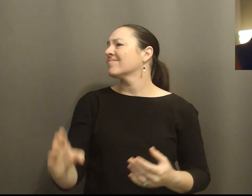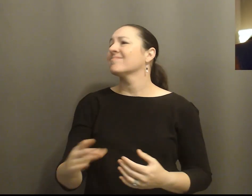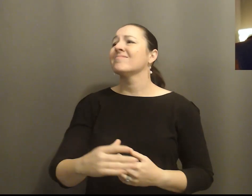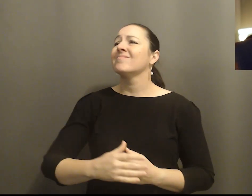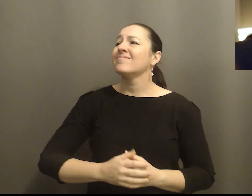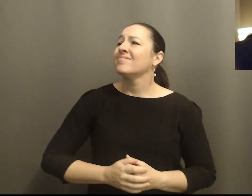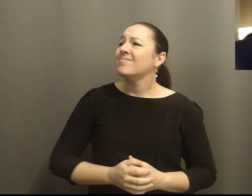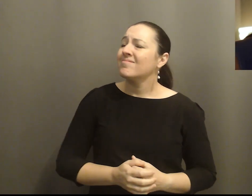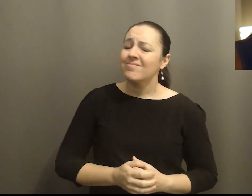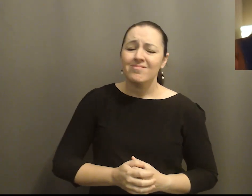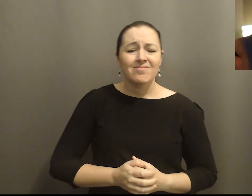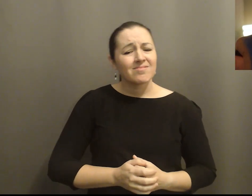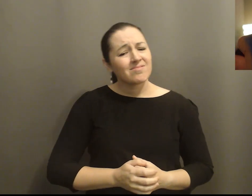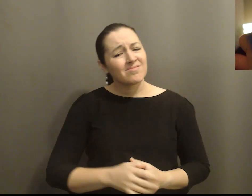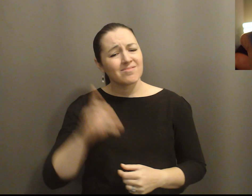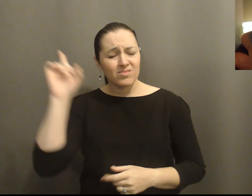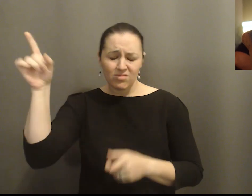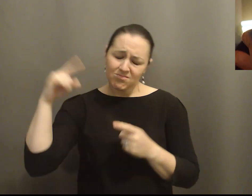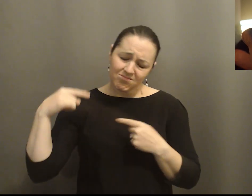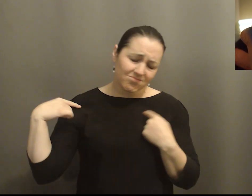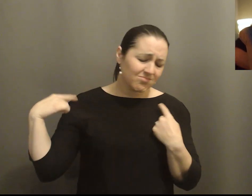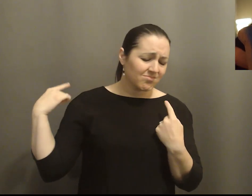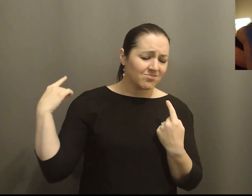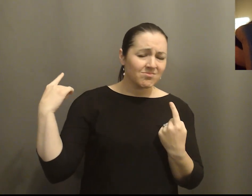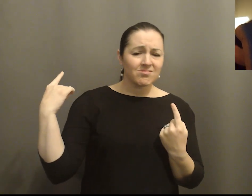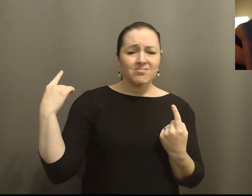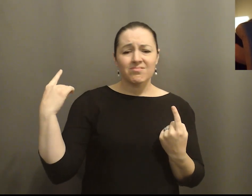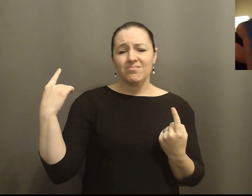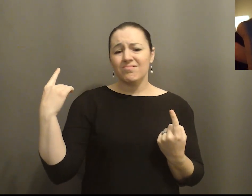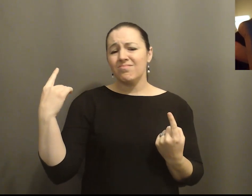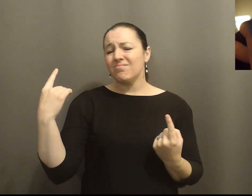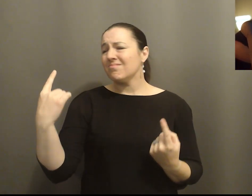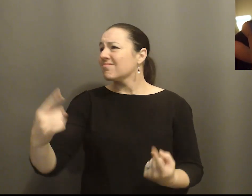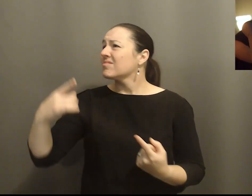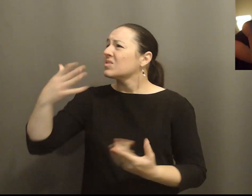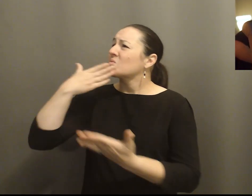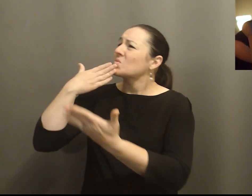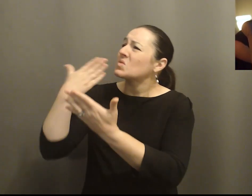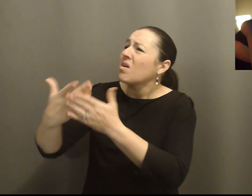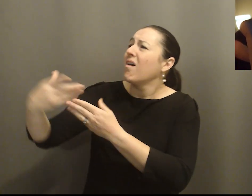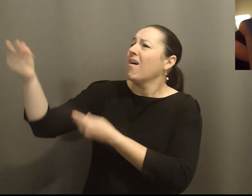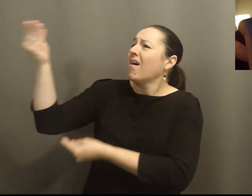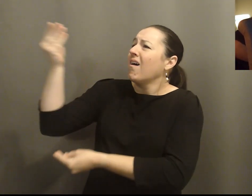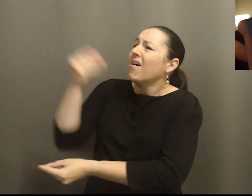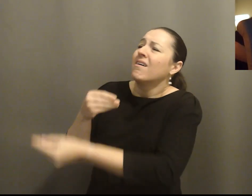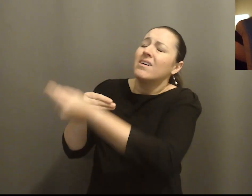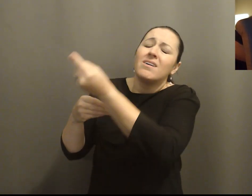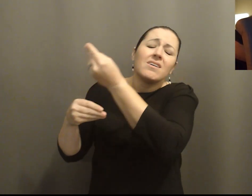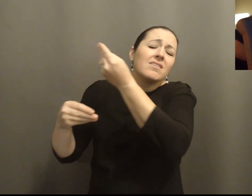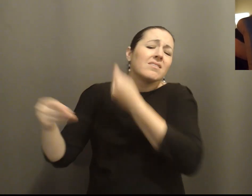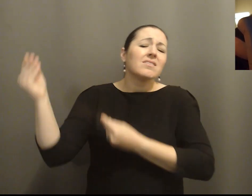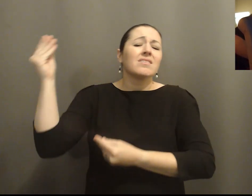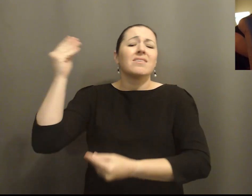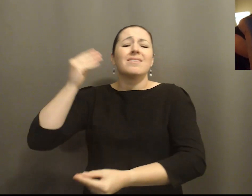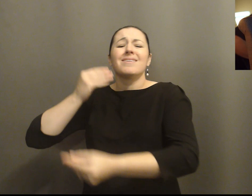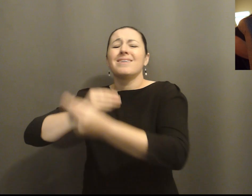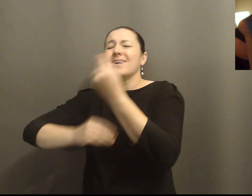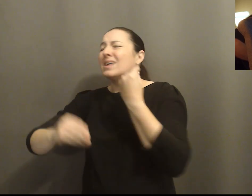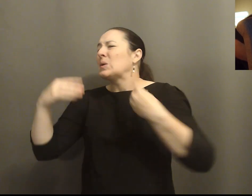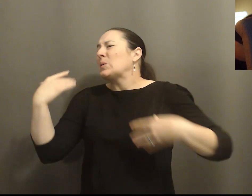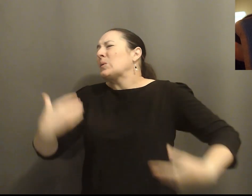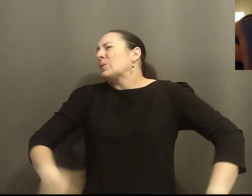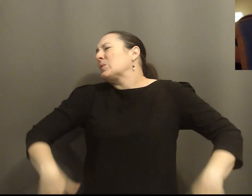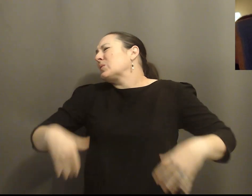Oh, you have been so good to me. Oh,